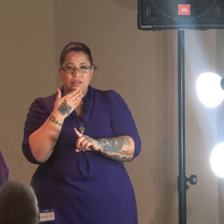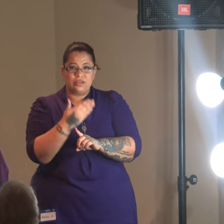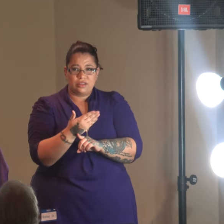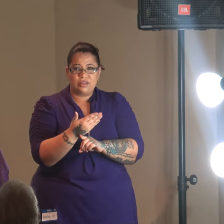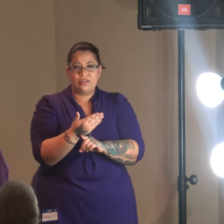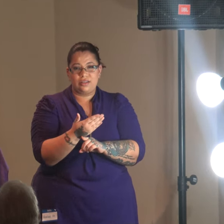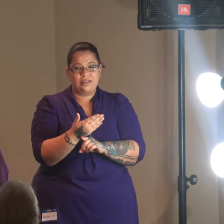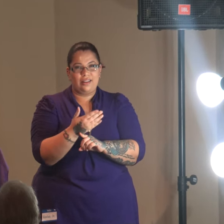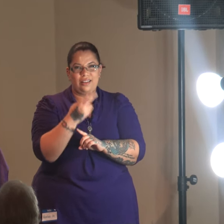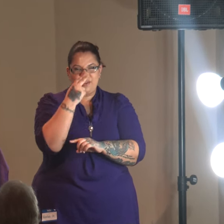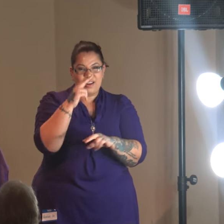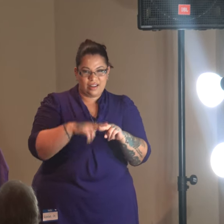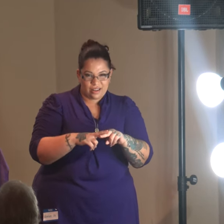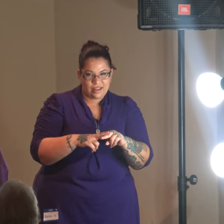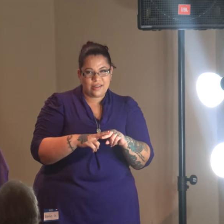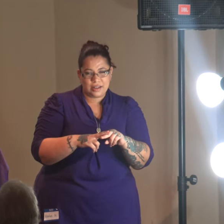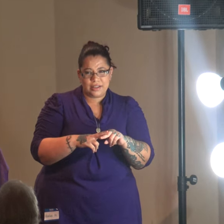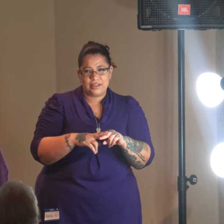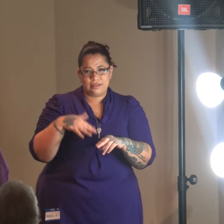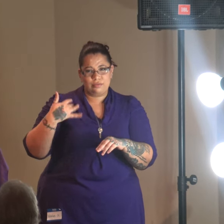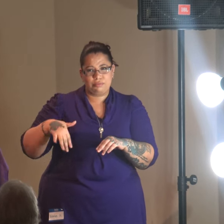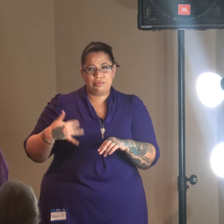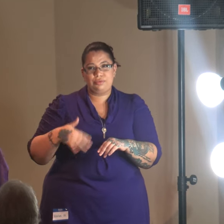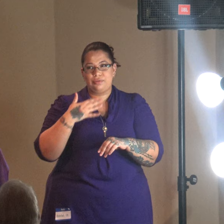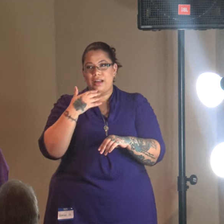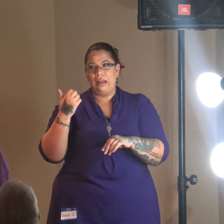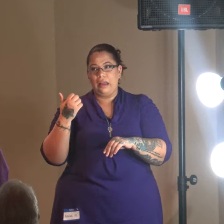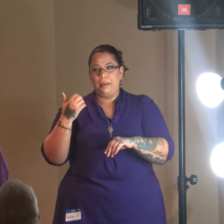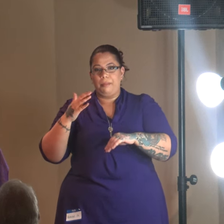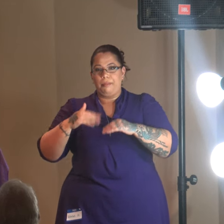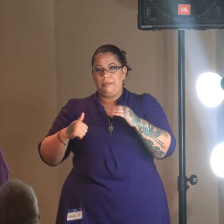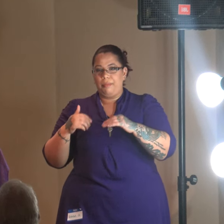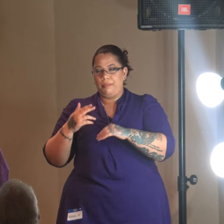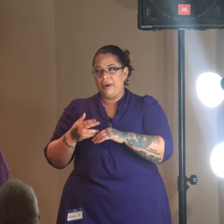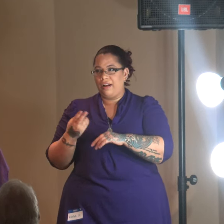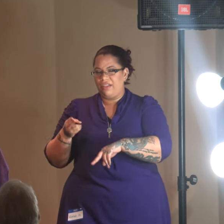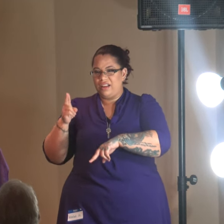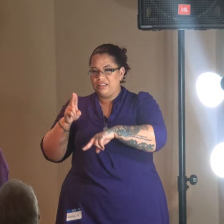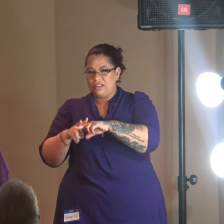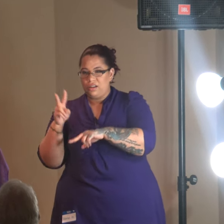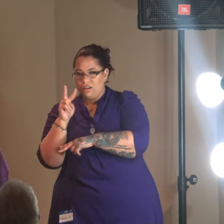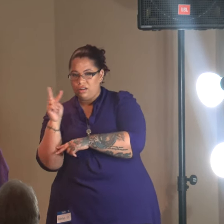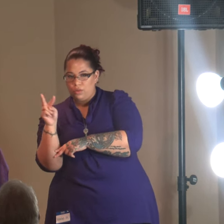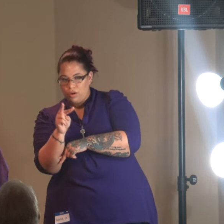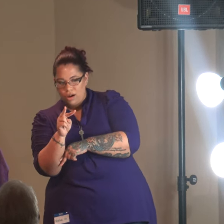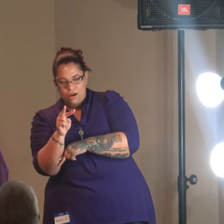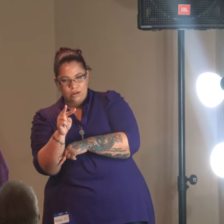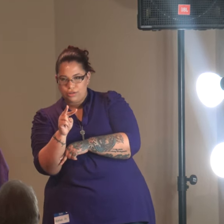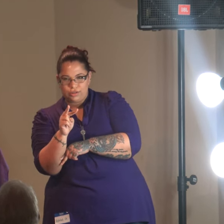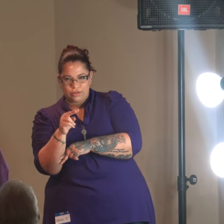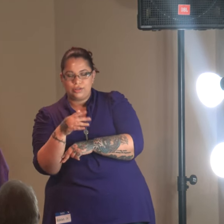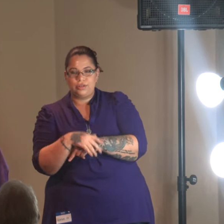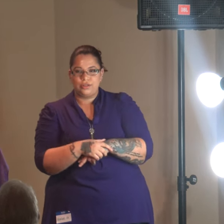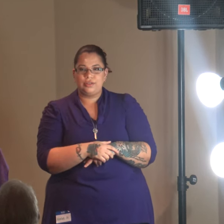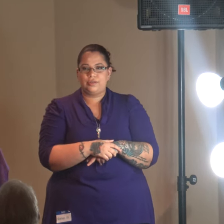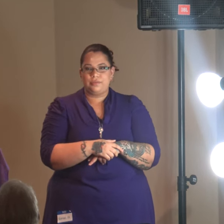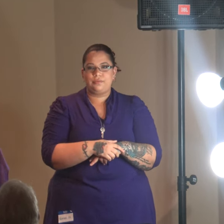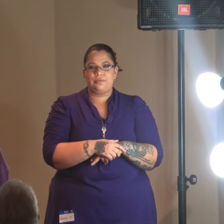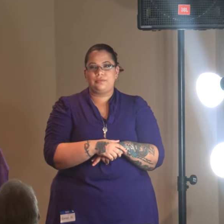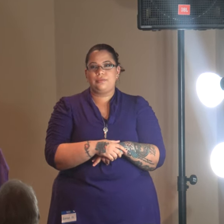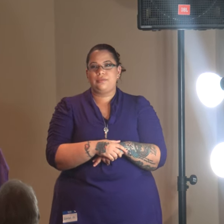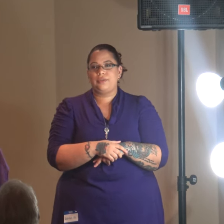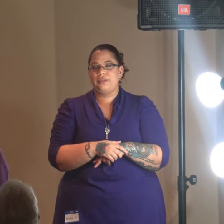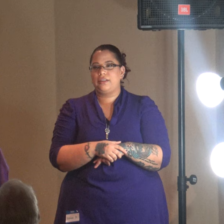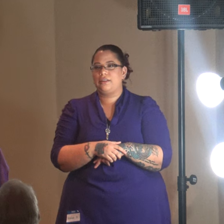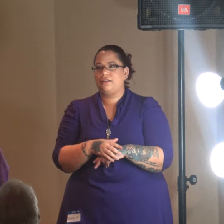is a lot of fun, and it's way better than sitting on the sidelines watching other people do their thing. So, as we take a moment now